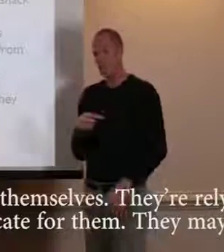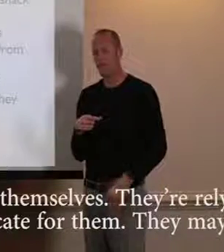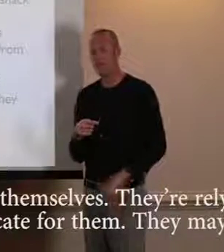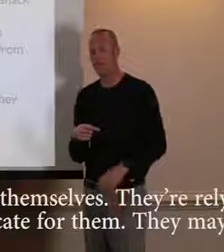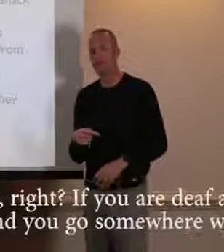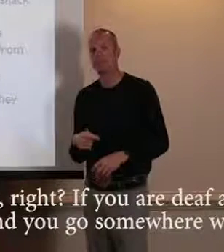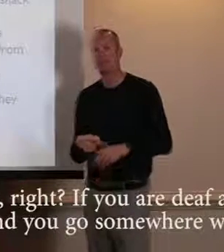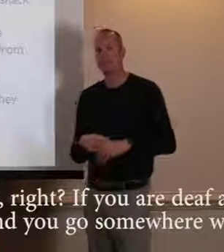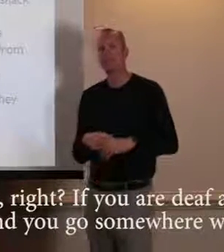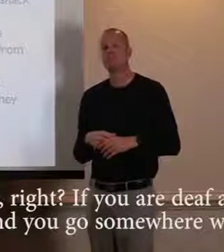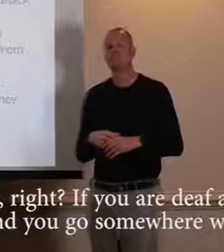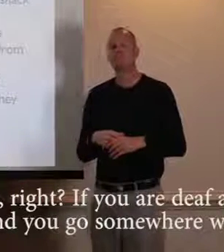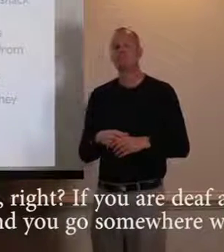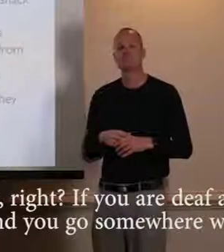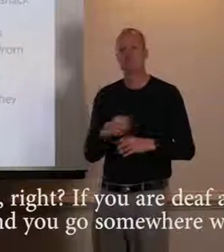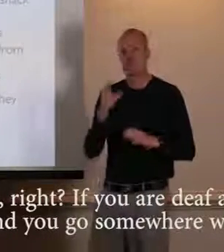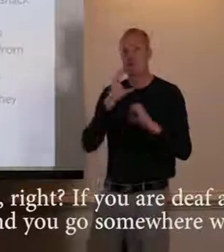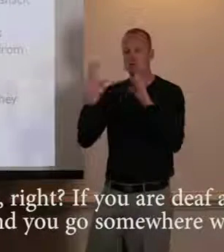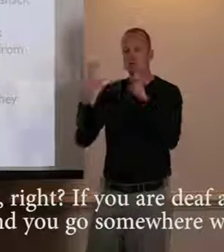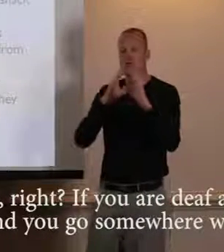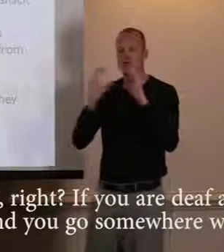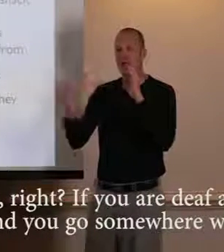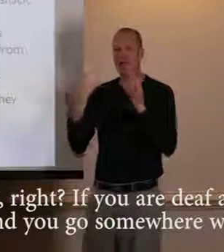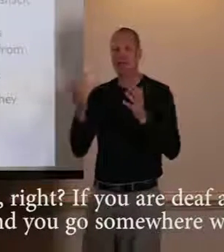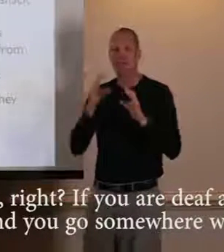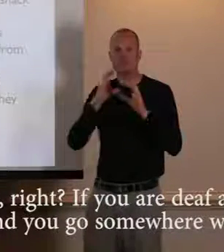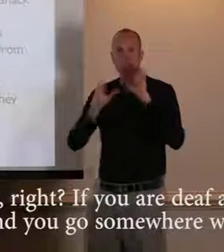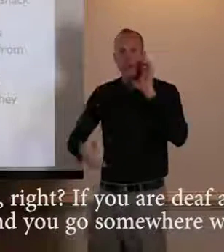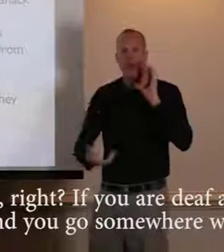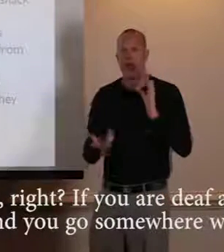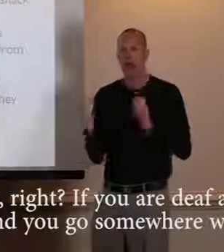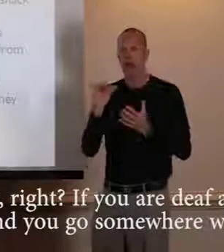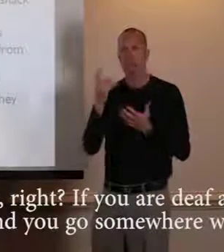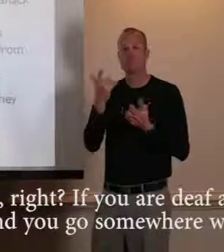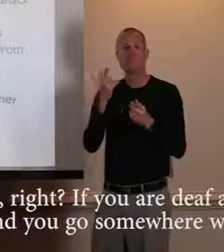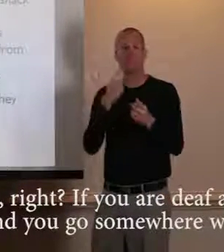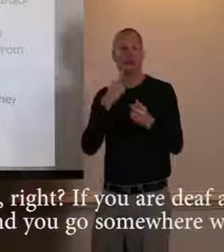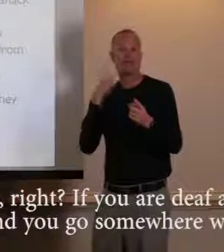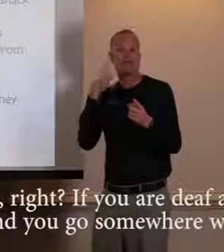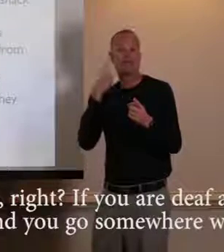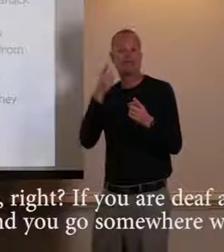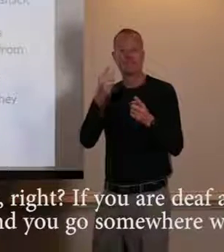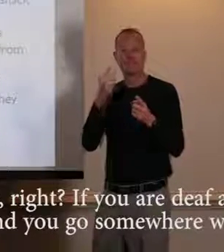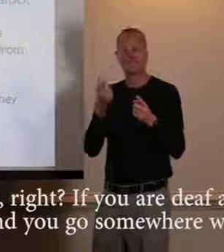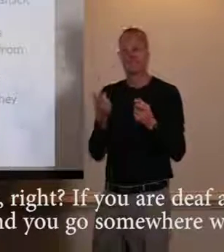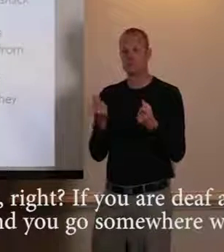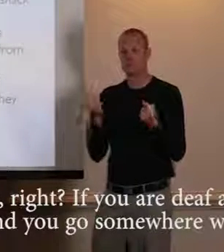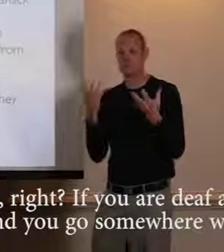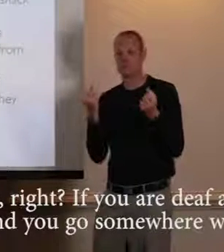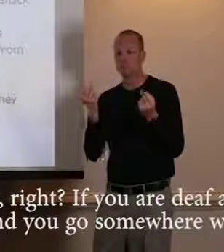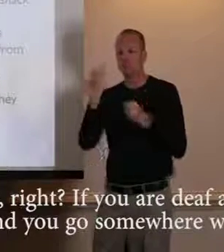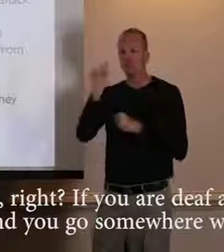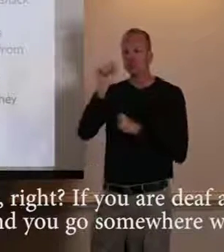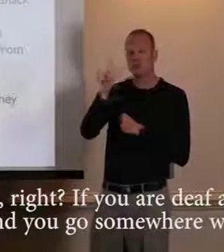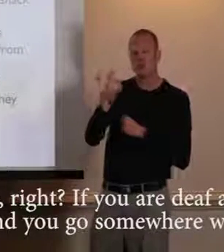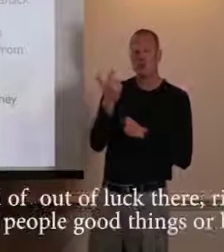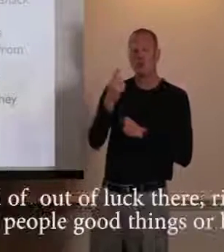They may have communication barriers, right? If you are deaf and you communicate via ASL and you go somewhere where